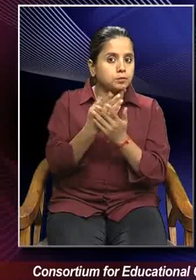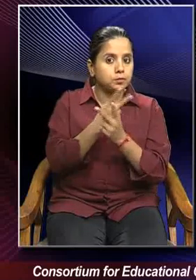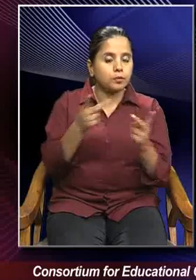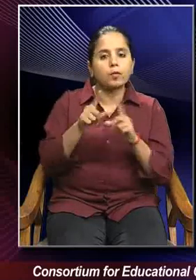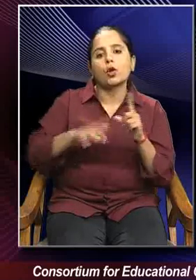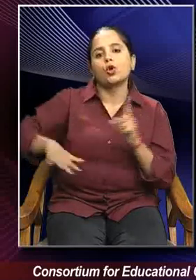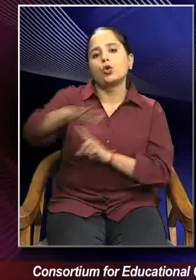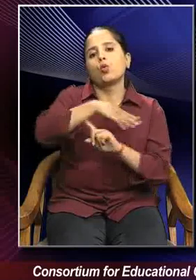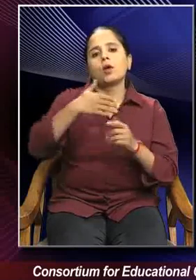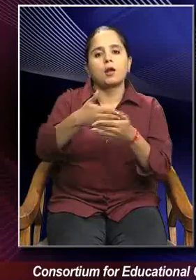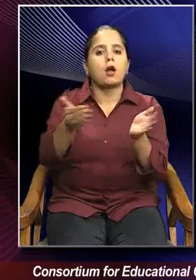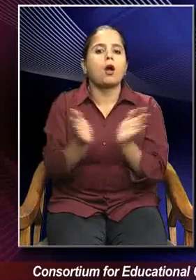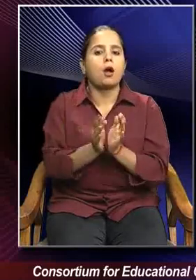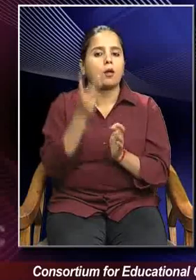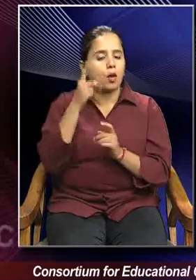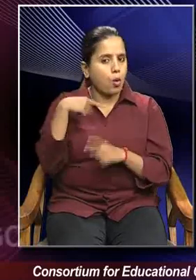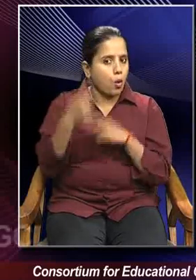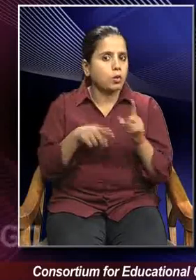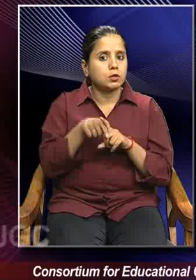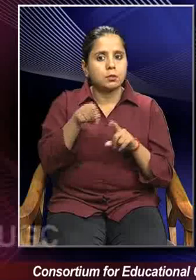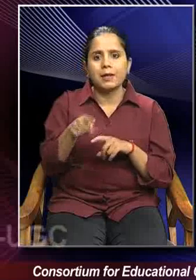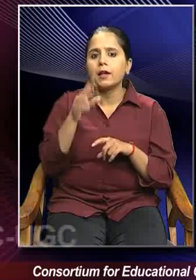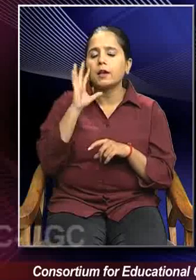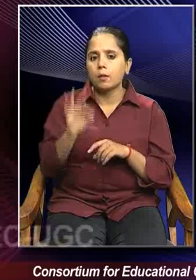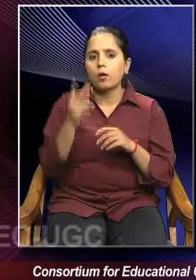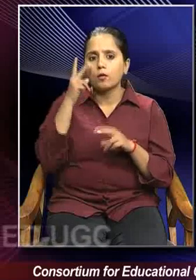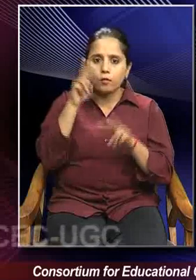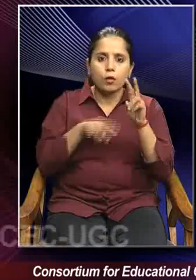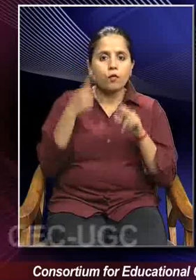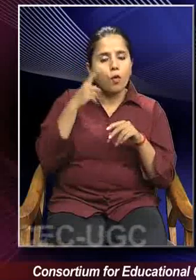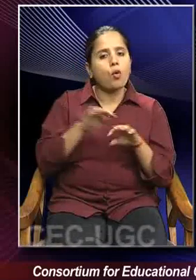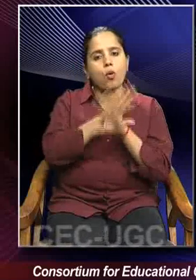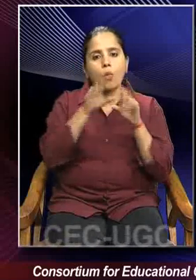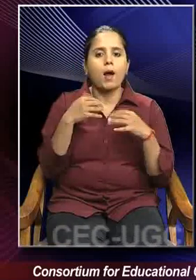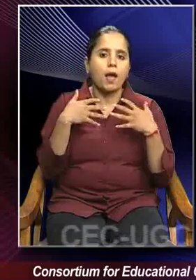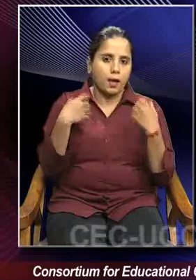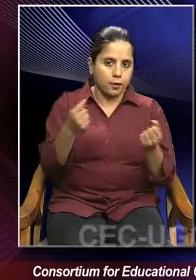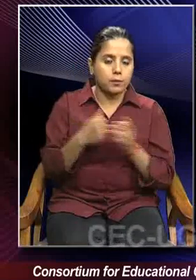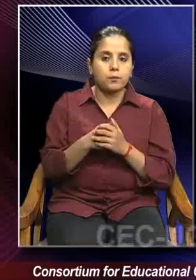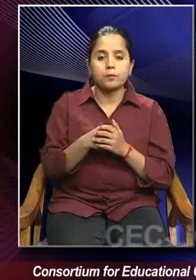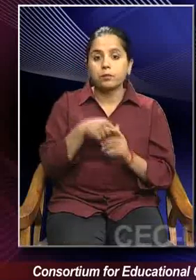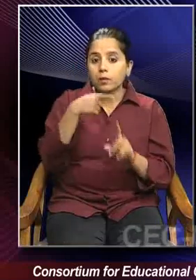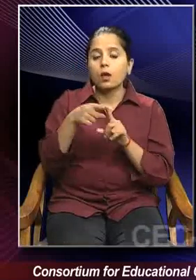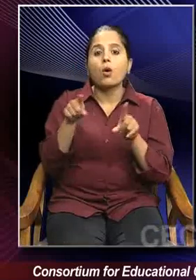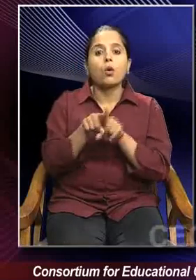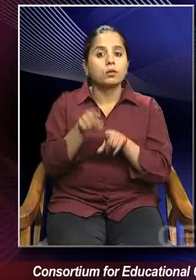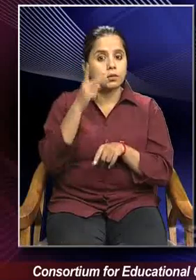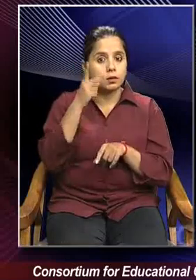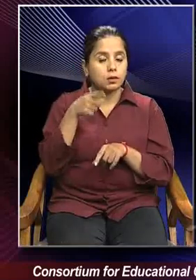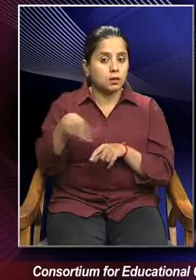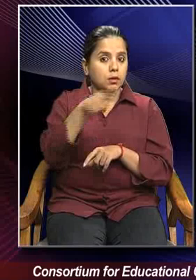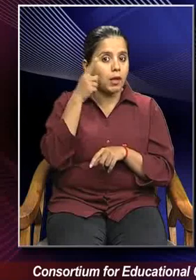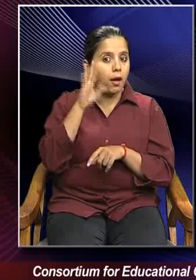local community, are also very critical for the overall health. And also, it takes